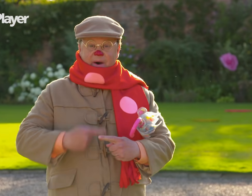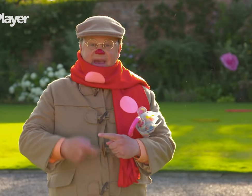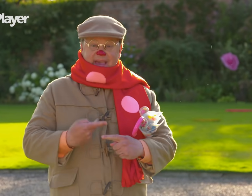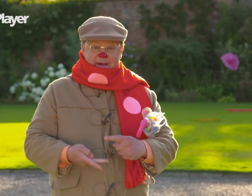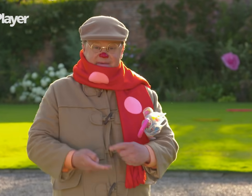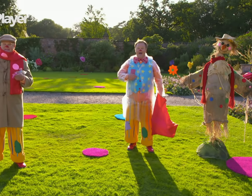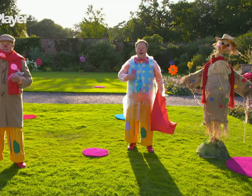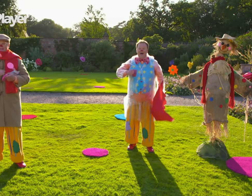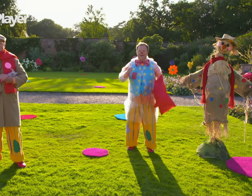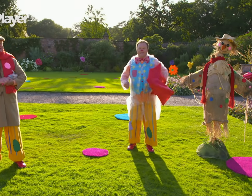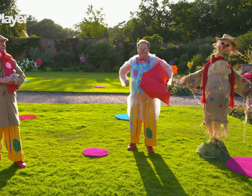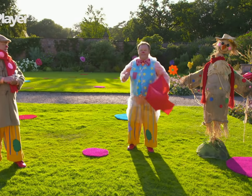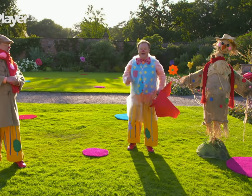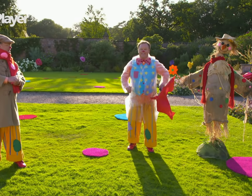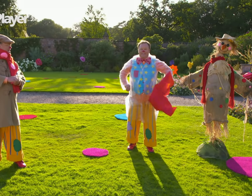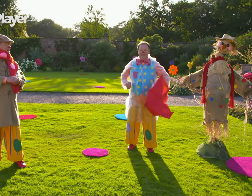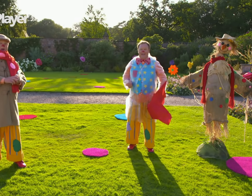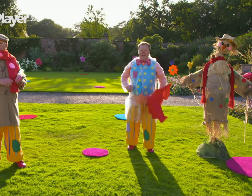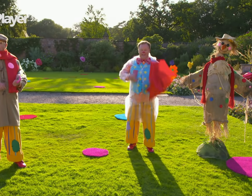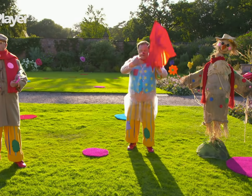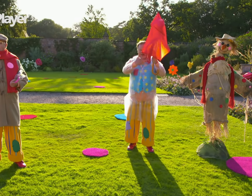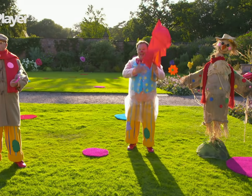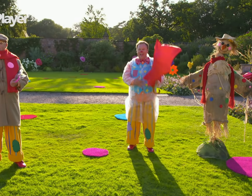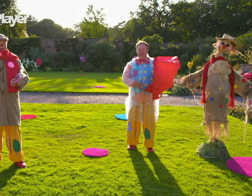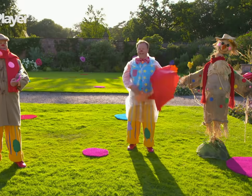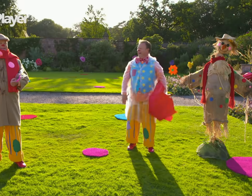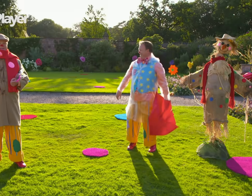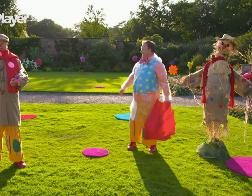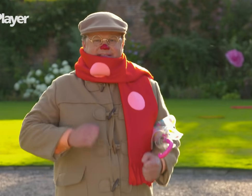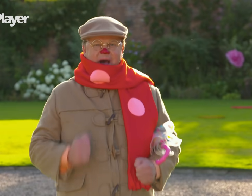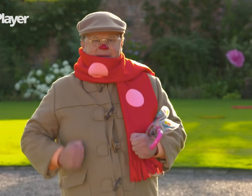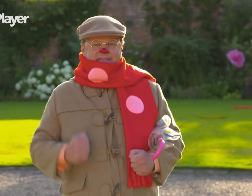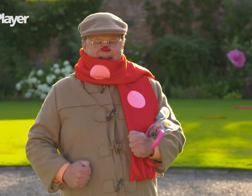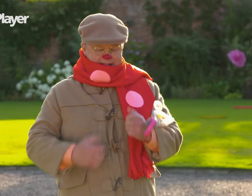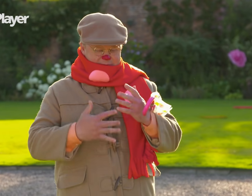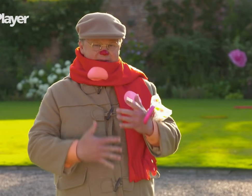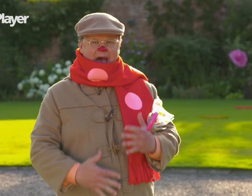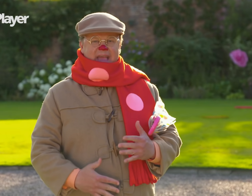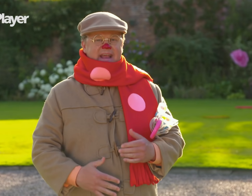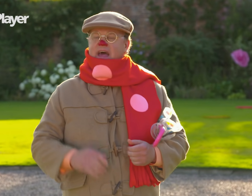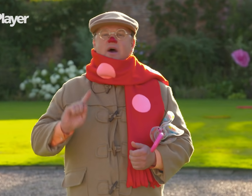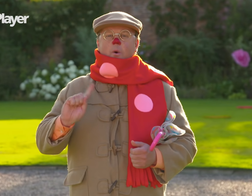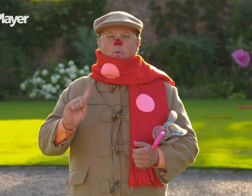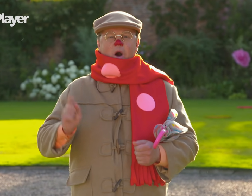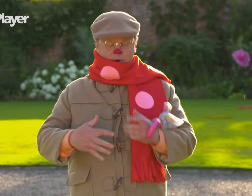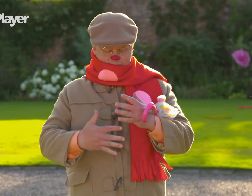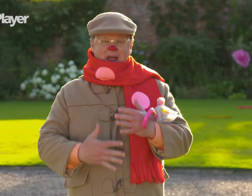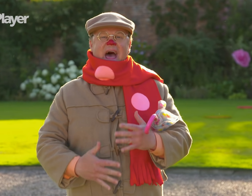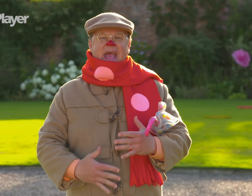Boy, I'm dancing in the rain. Dancing in the rain? What